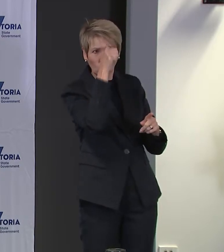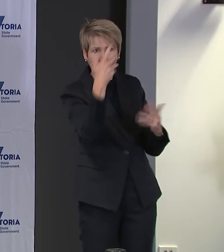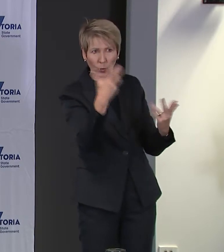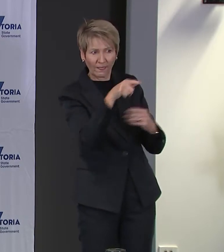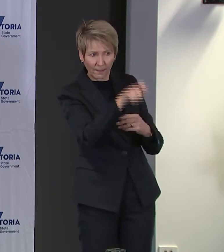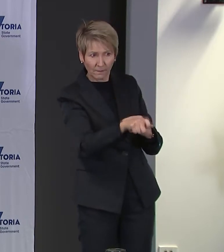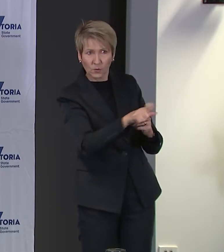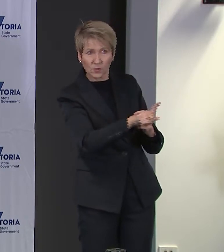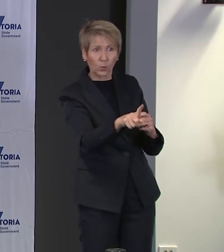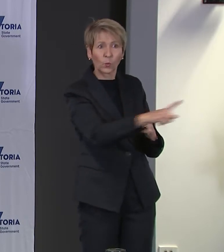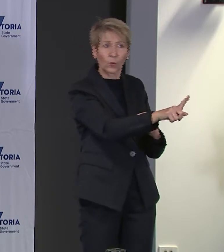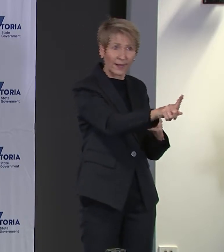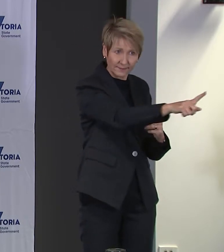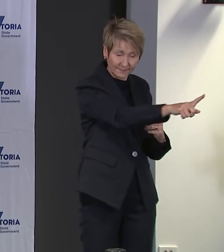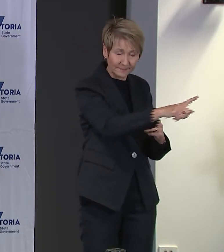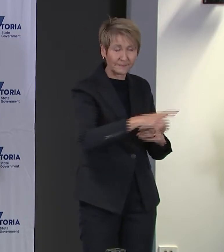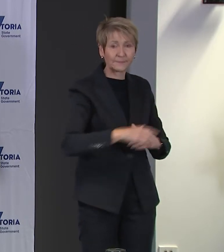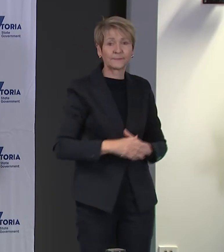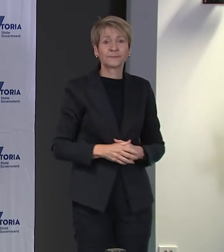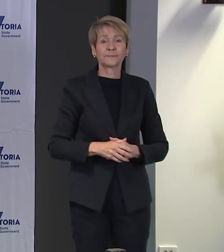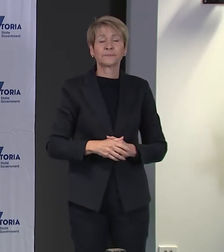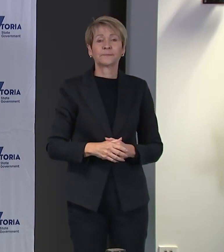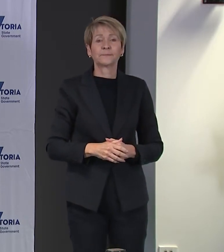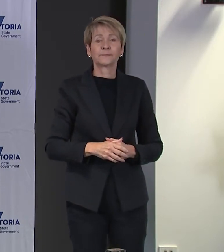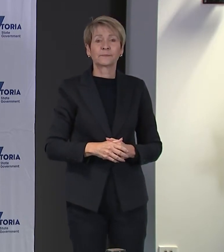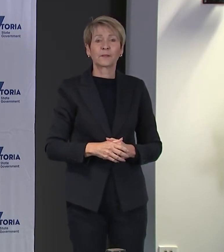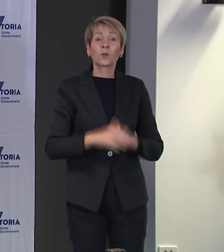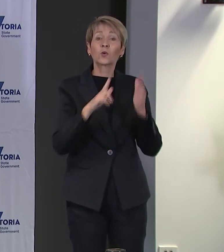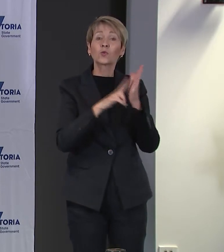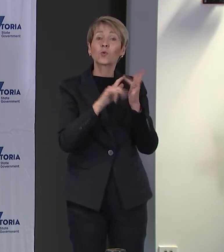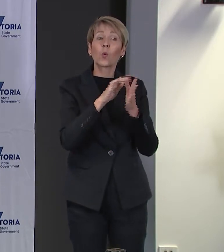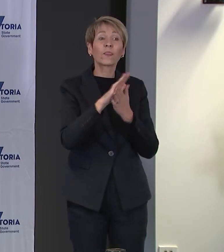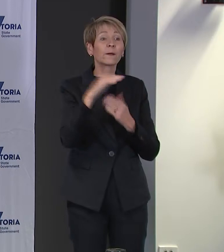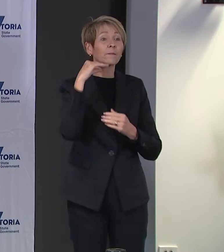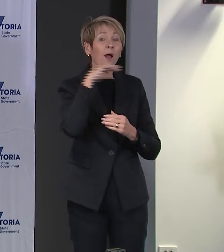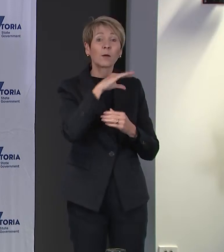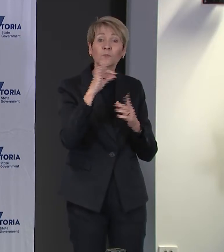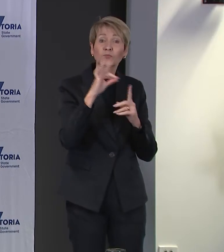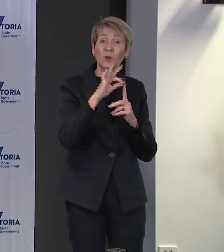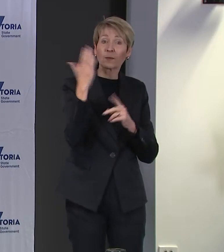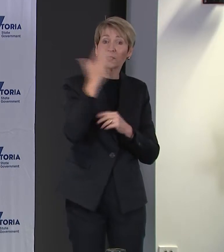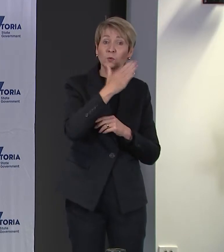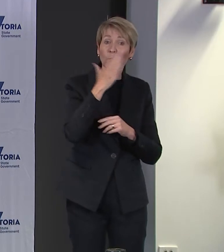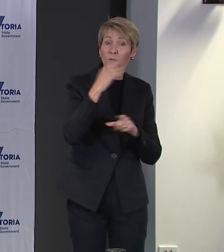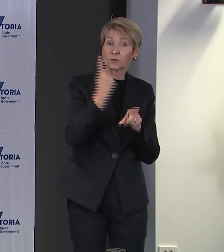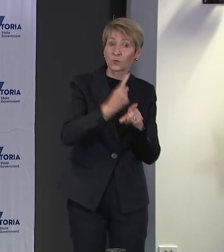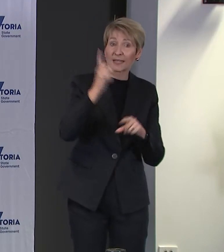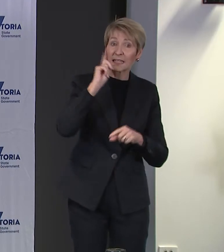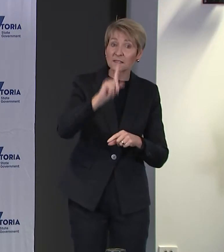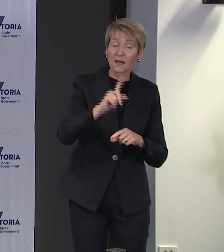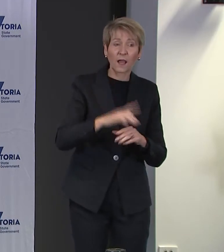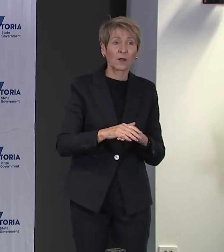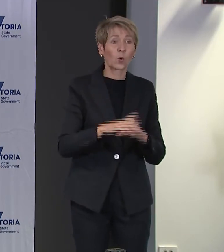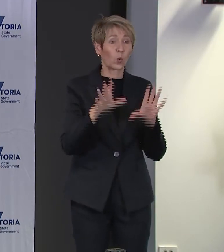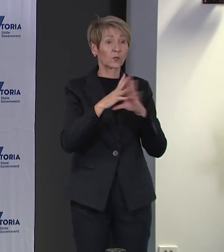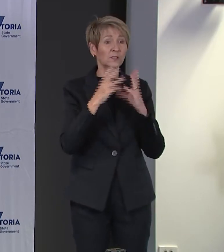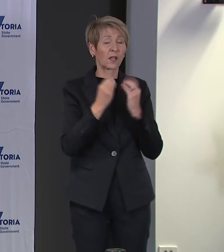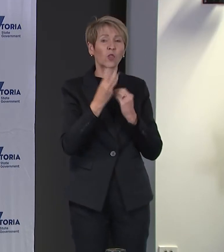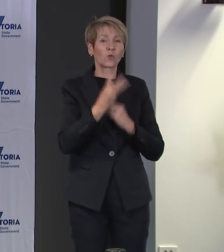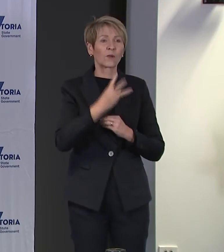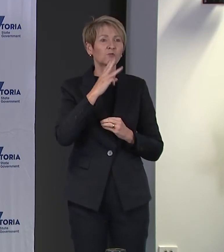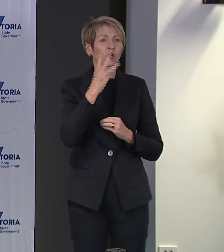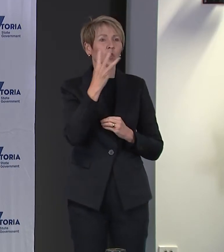individual. In terms of the North Melbourne Primary School that we discussed yesterday, now 339 primary